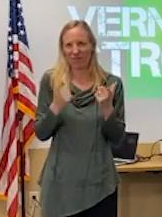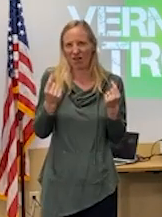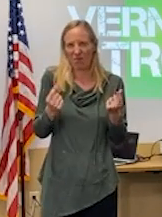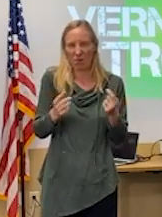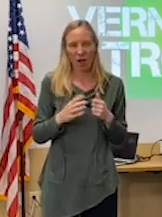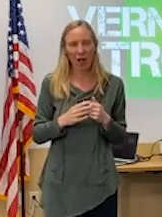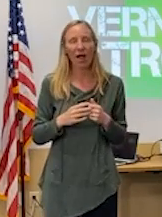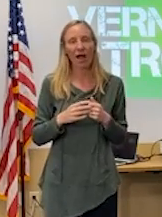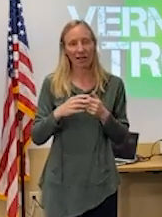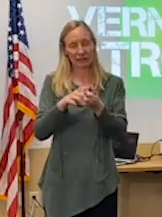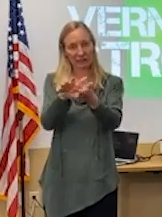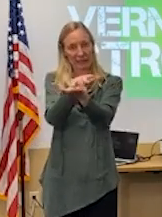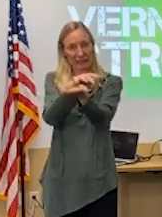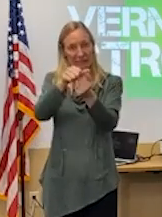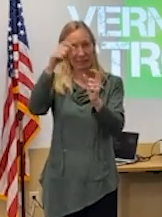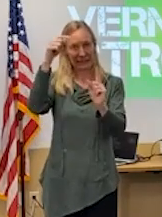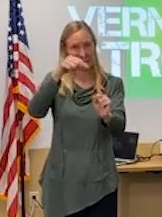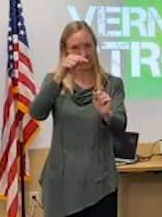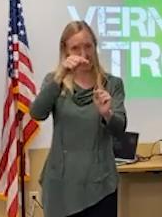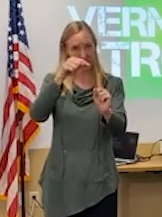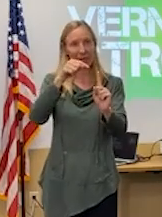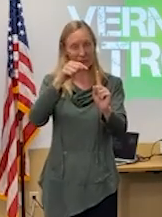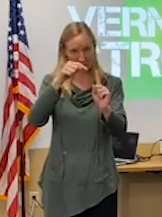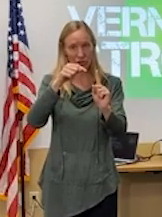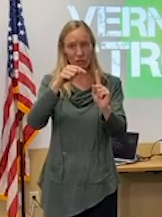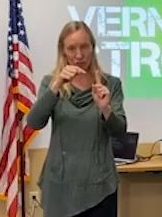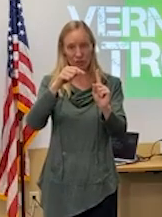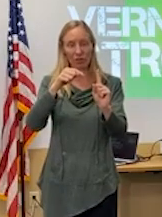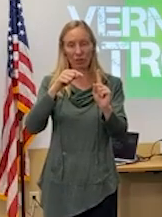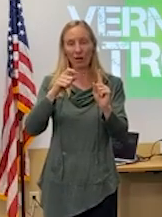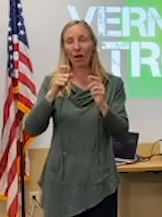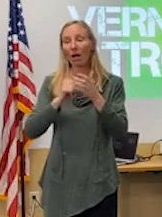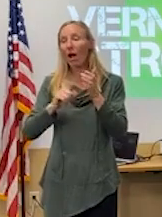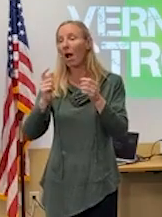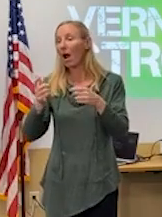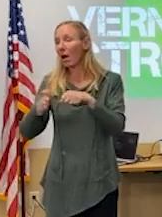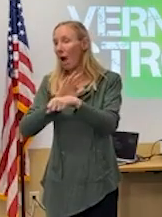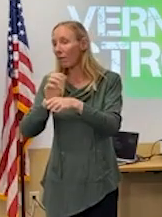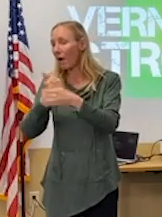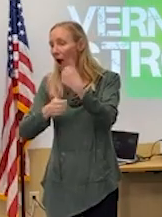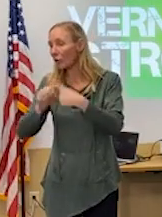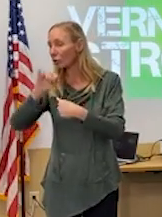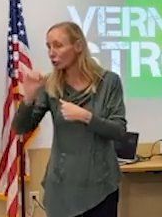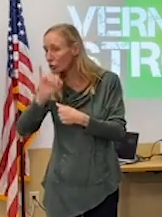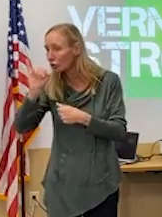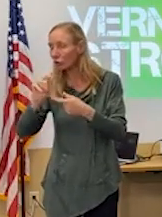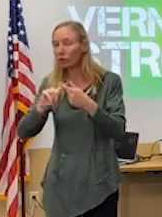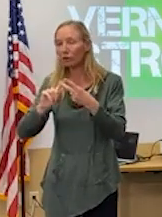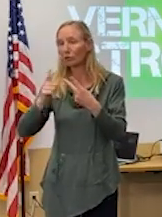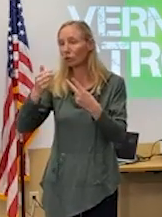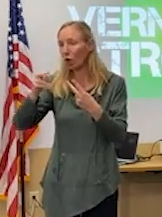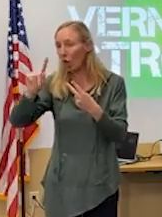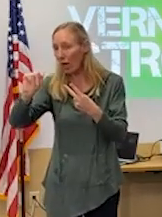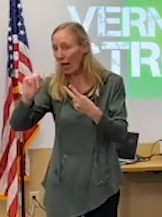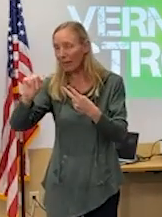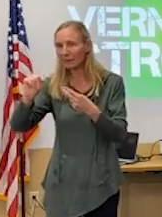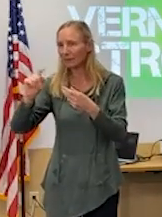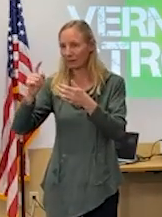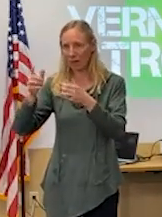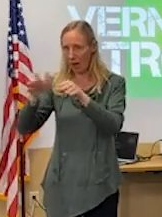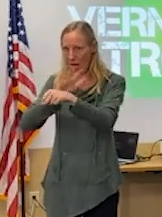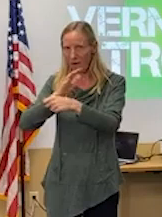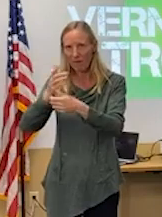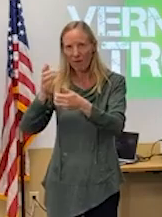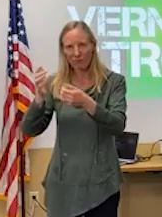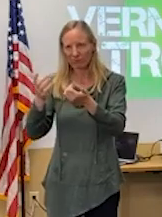reported less what is uncovered by insurance and other grants. We are thrilled that the